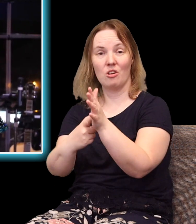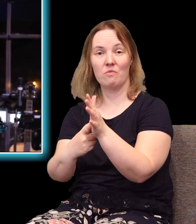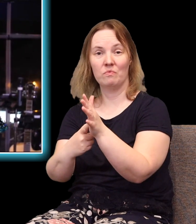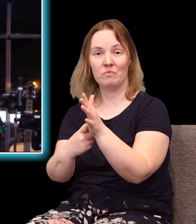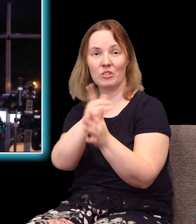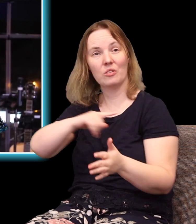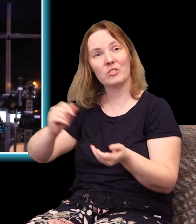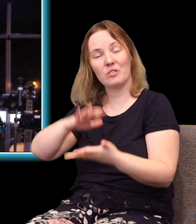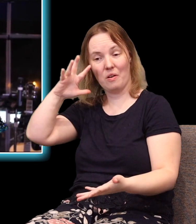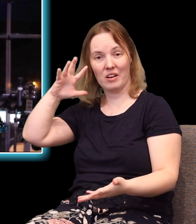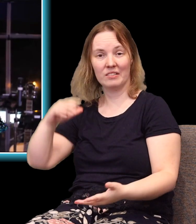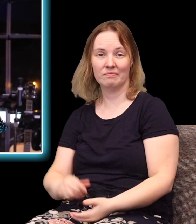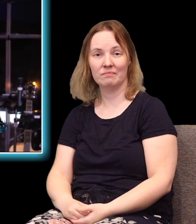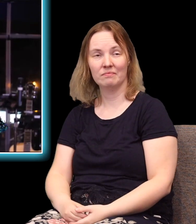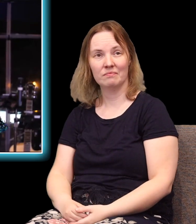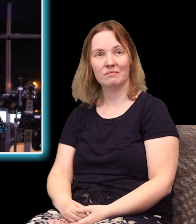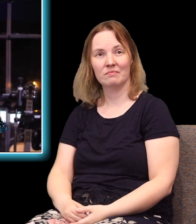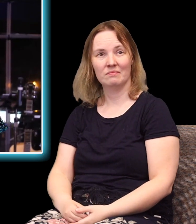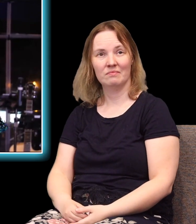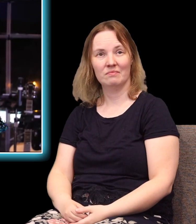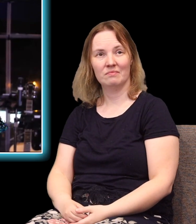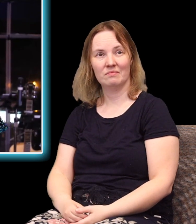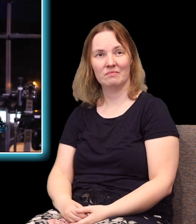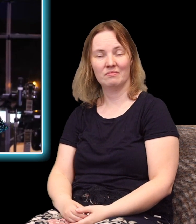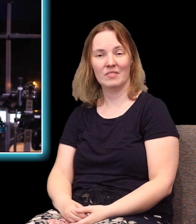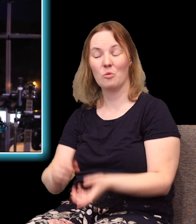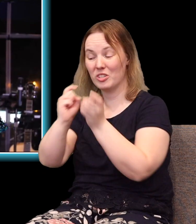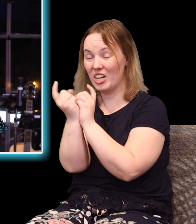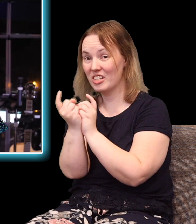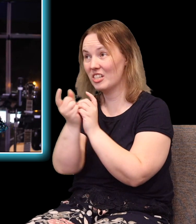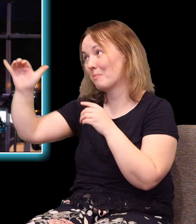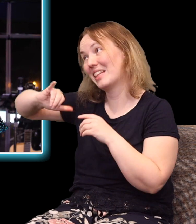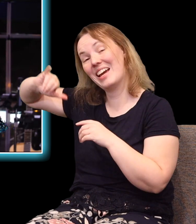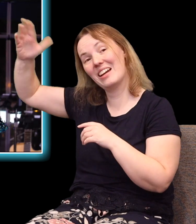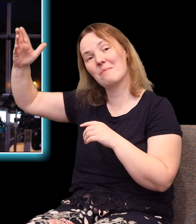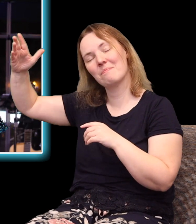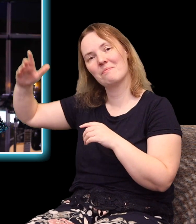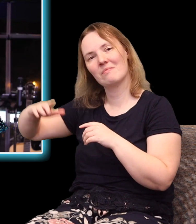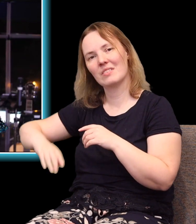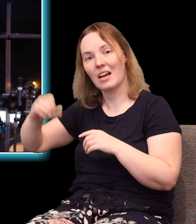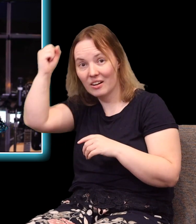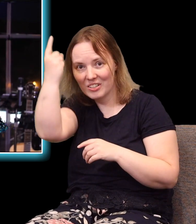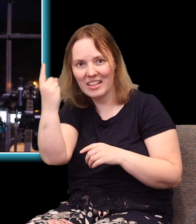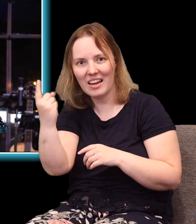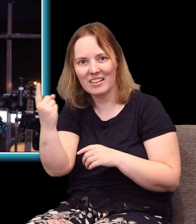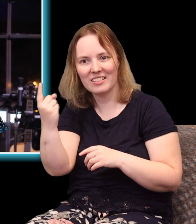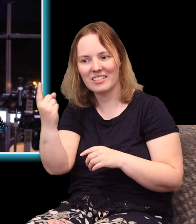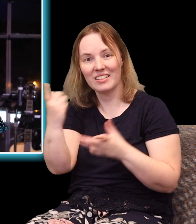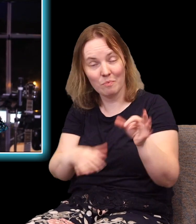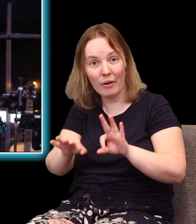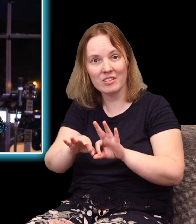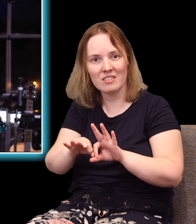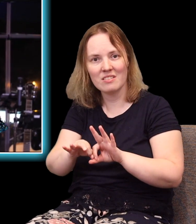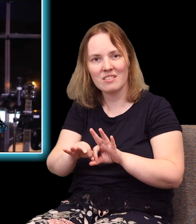the Lord's glory, and we are being changed to be what? Like Him. Okay, now I want you to catch that, because that's really the key